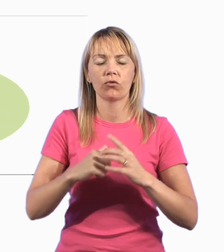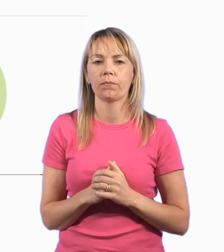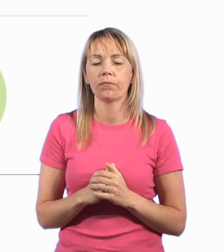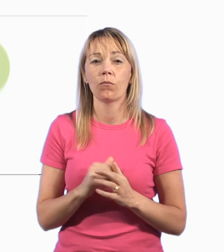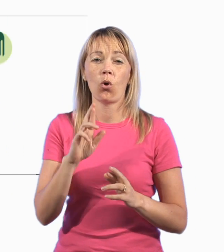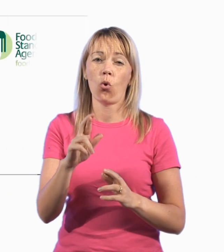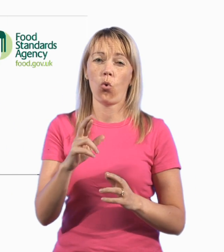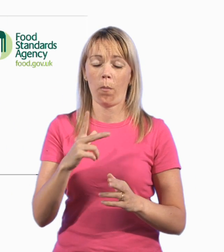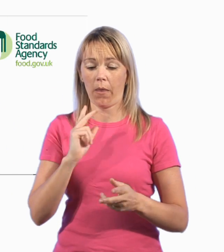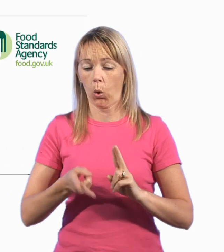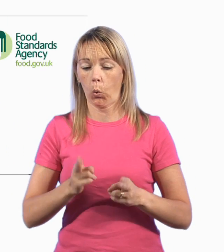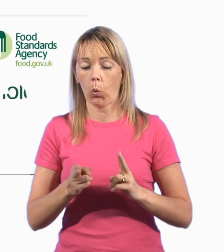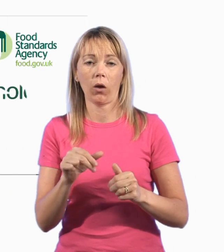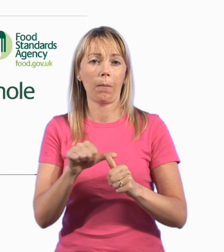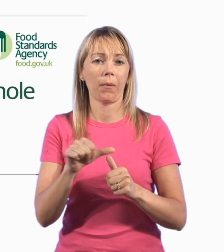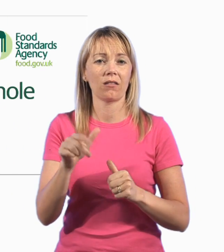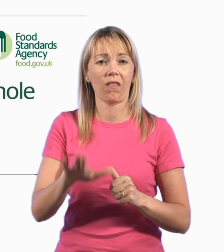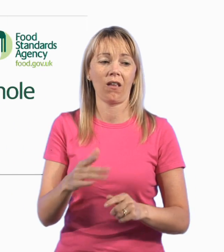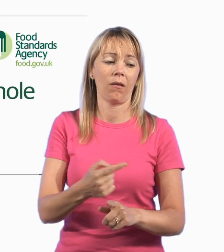preparation is a bit better.